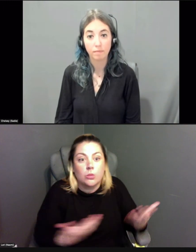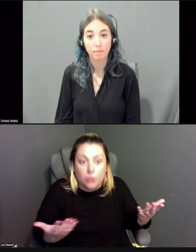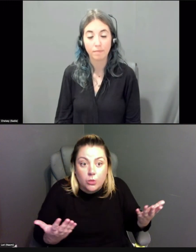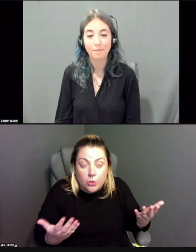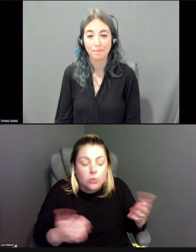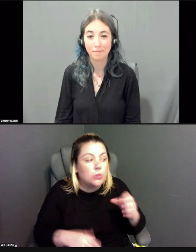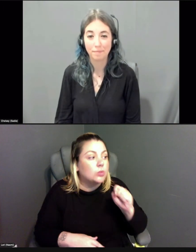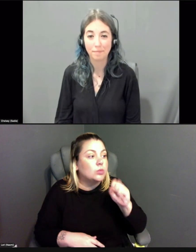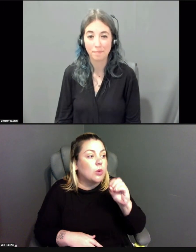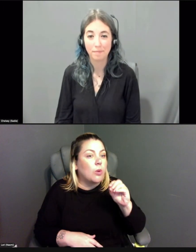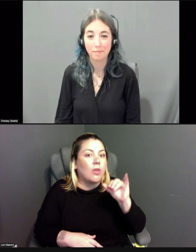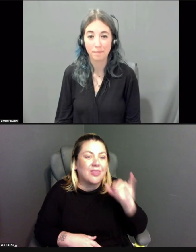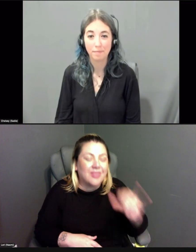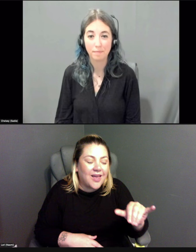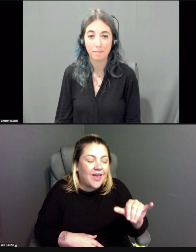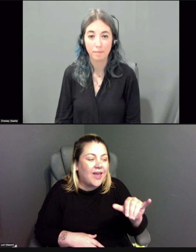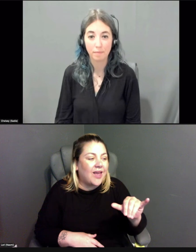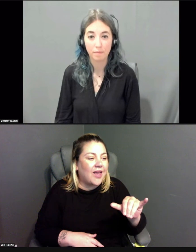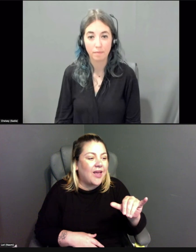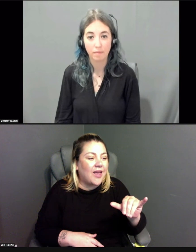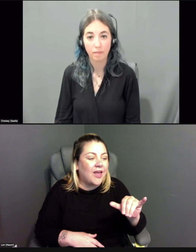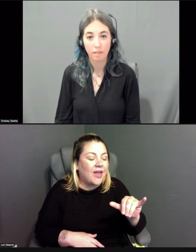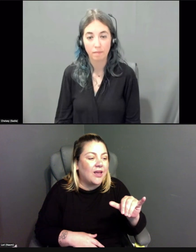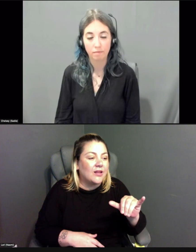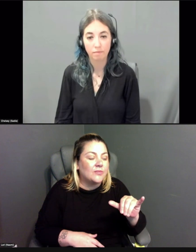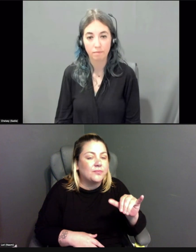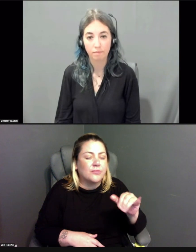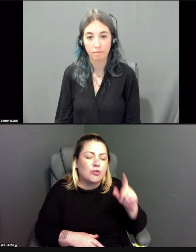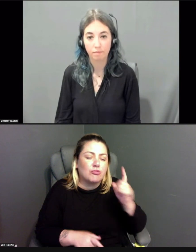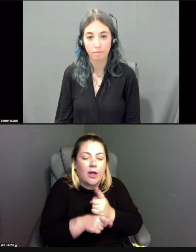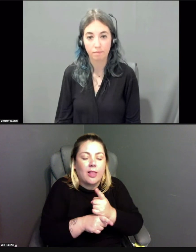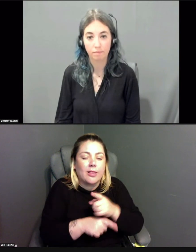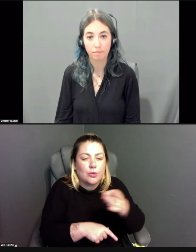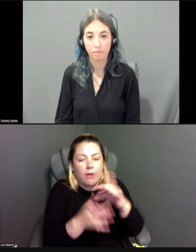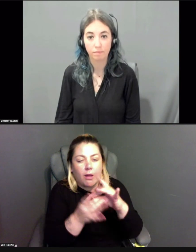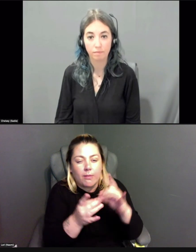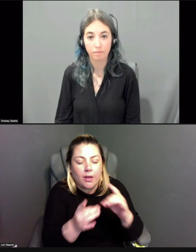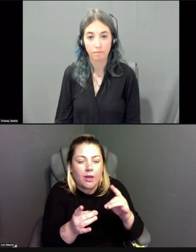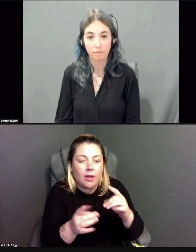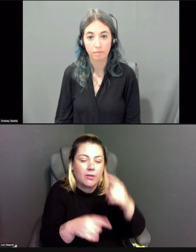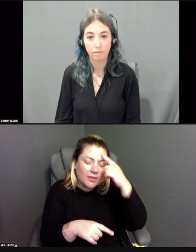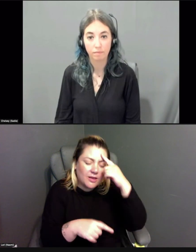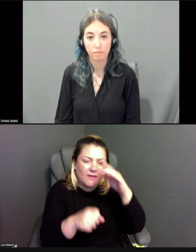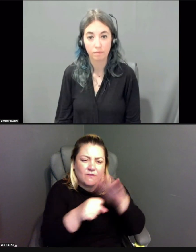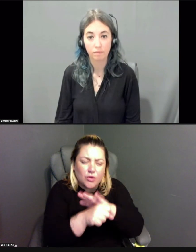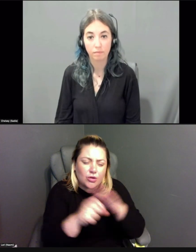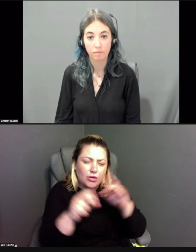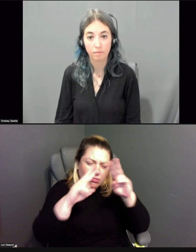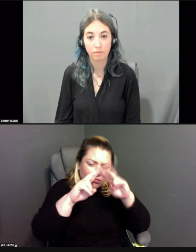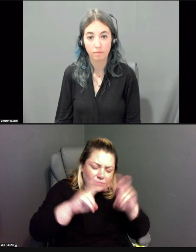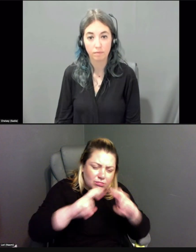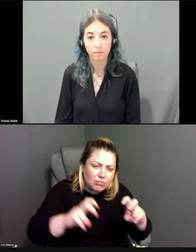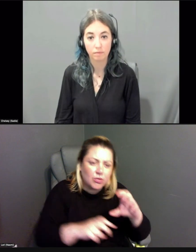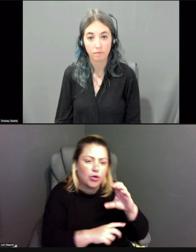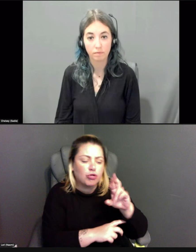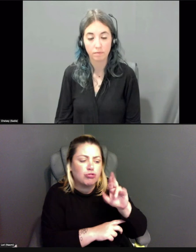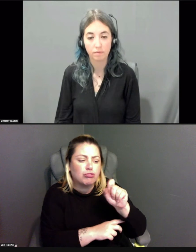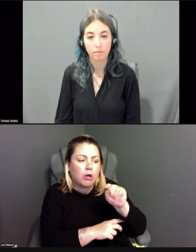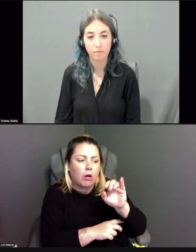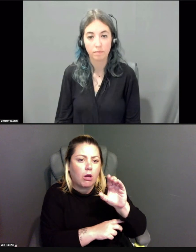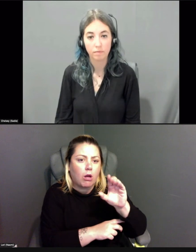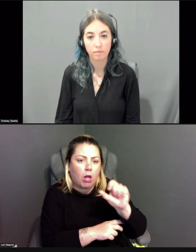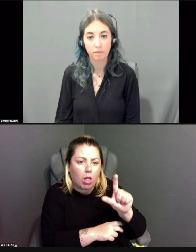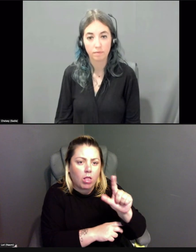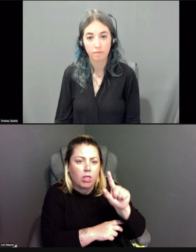really this practice of it's critical thinking, like you mentioned earlier, and just like questioning, why are we doing